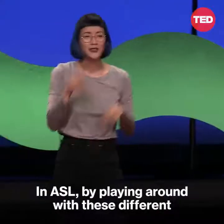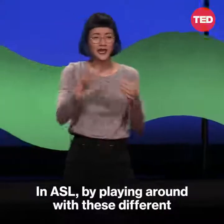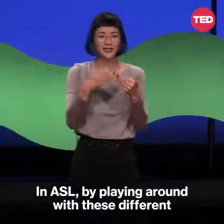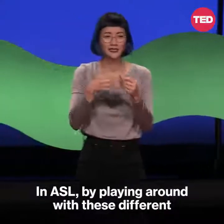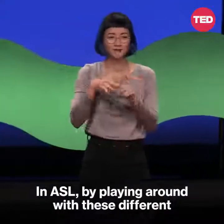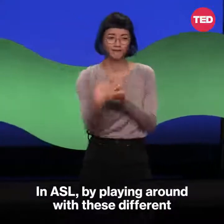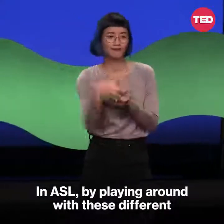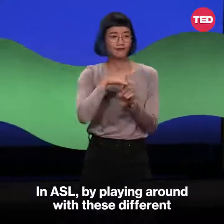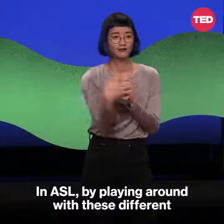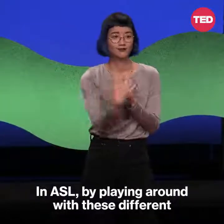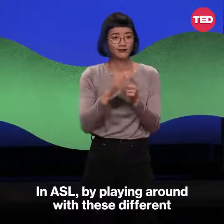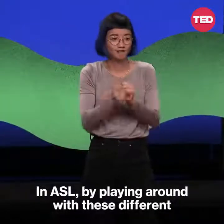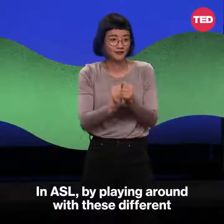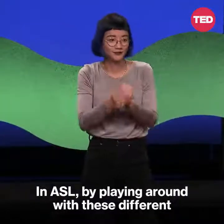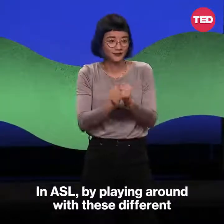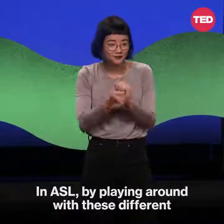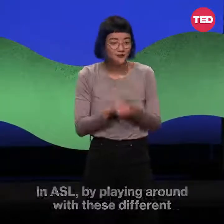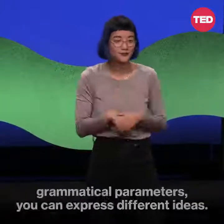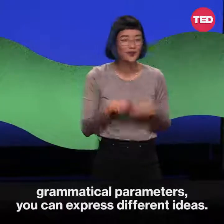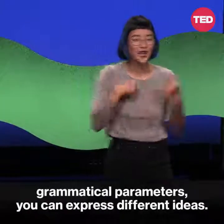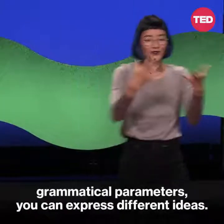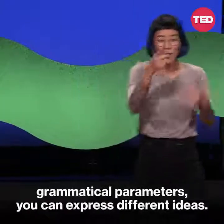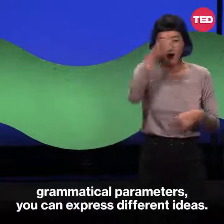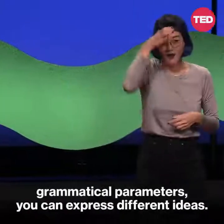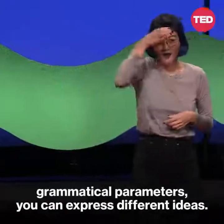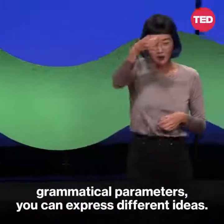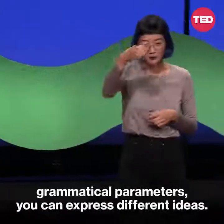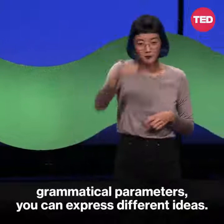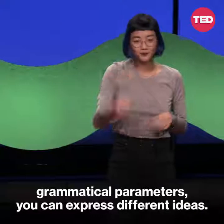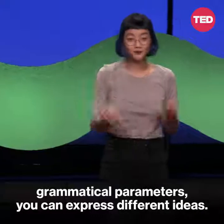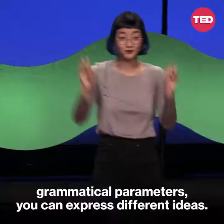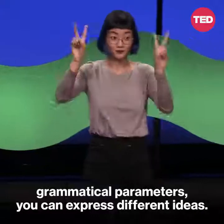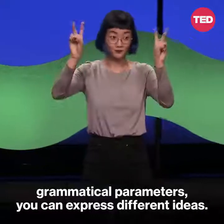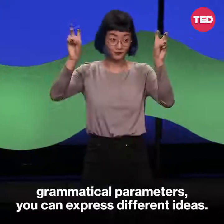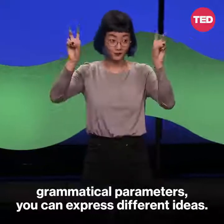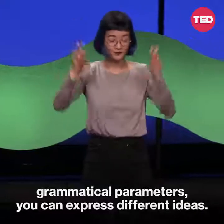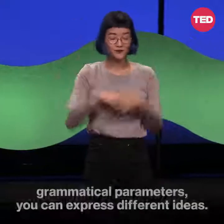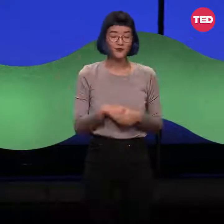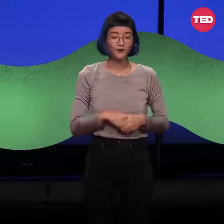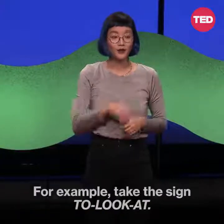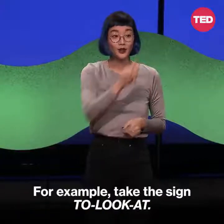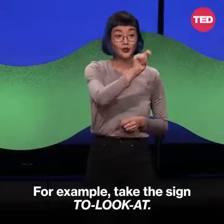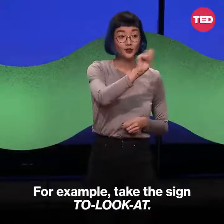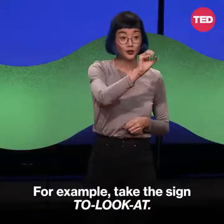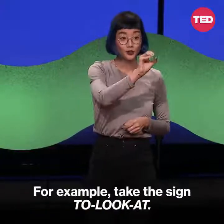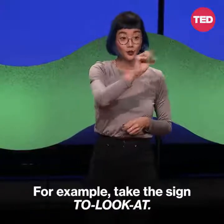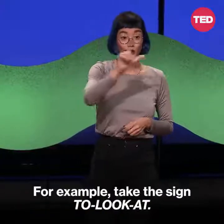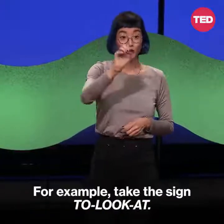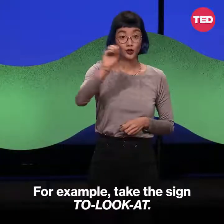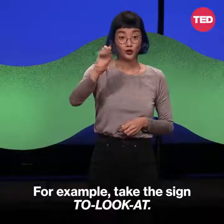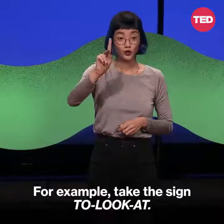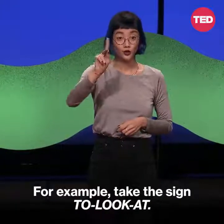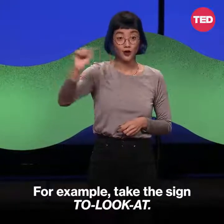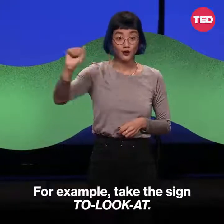In ASL, by playing around with these different grammatical parameters, you can express different ideas. For example, take the sign to look at.